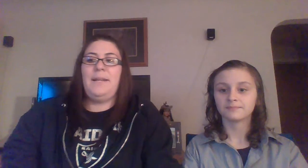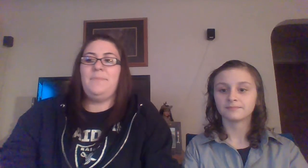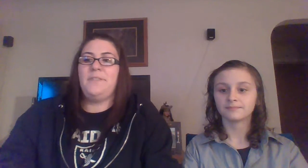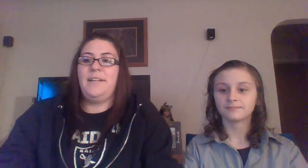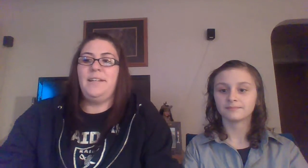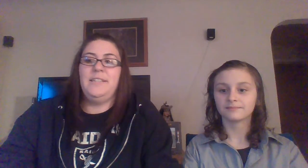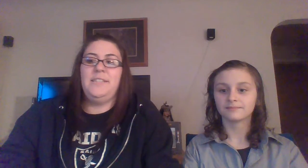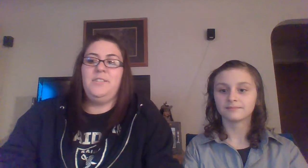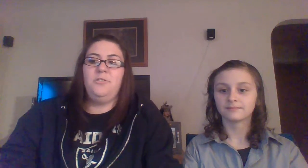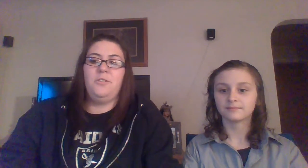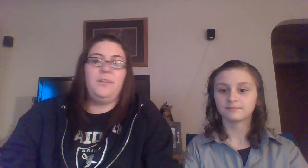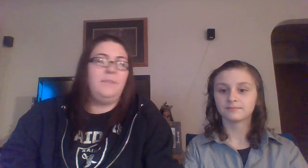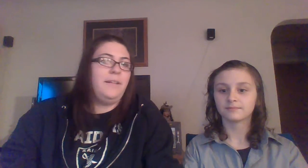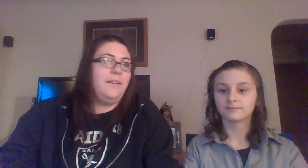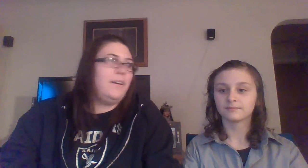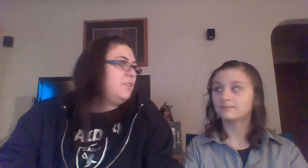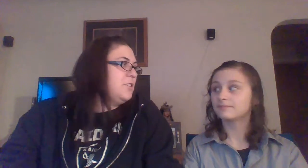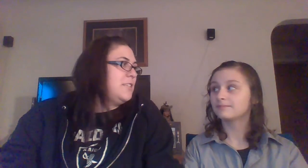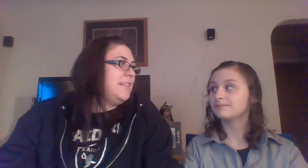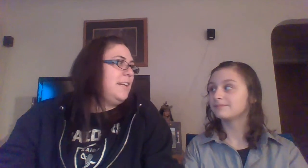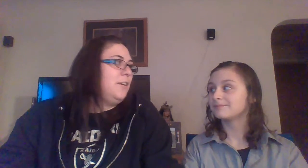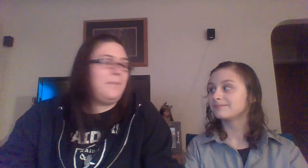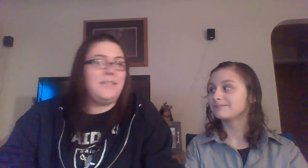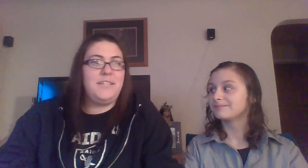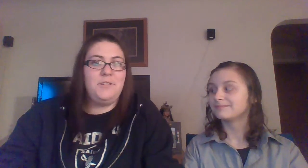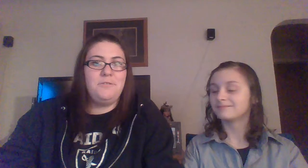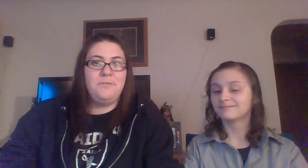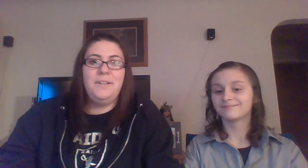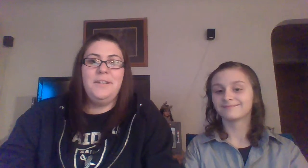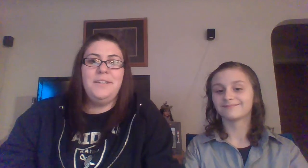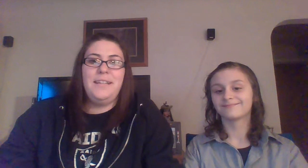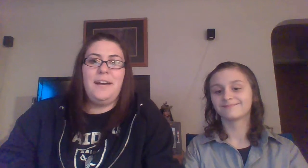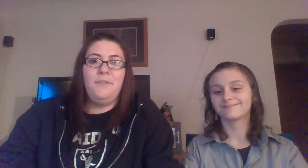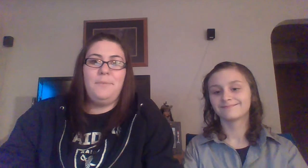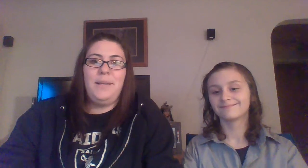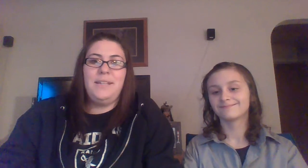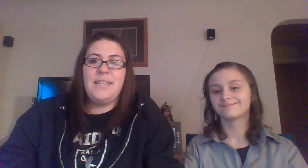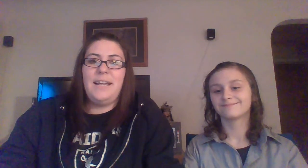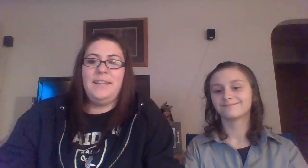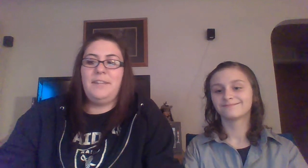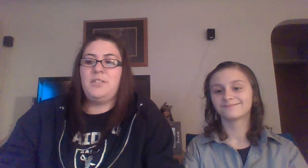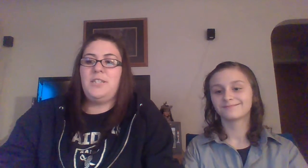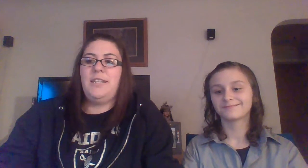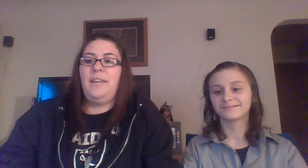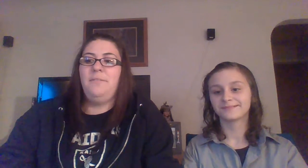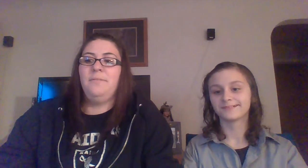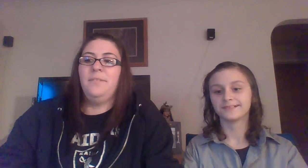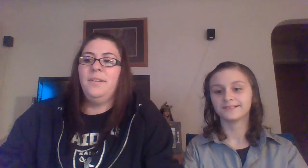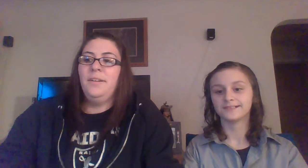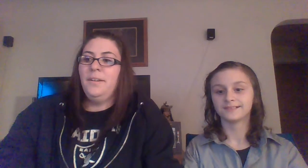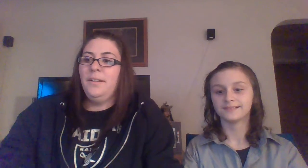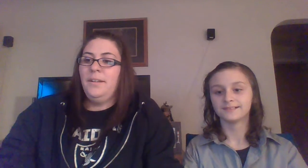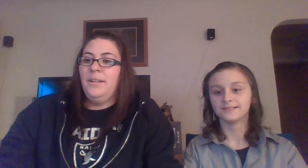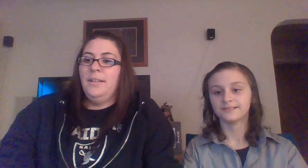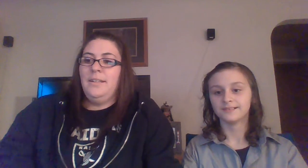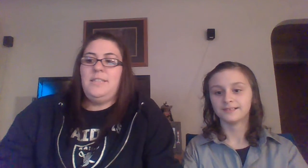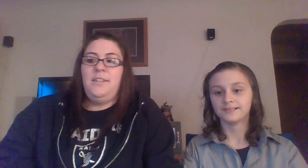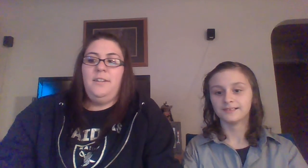my name's Ria and this is Jordan, my daughter. She's going to help me teach you the alphabet and sign language today. Let's start with